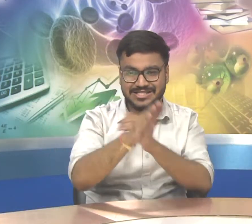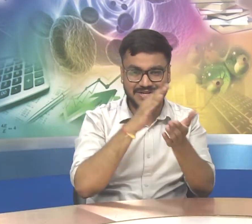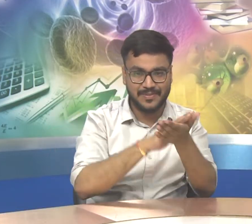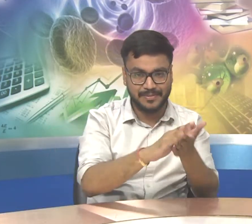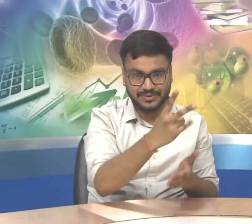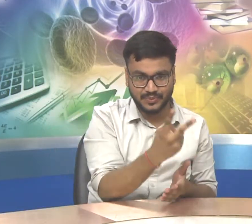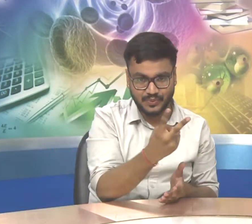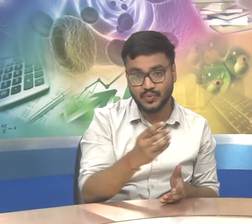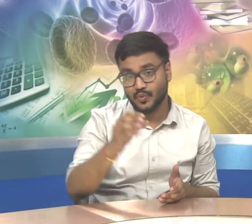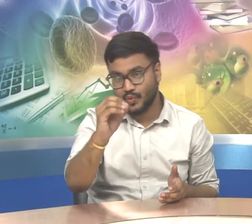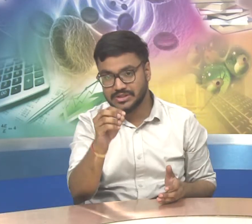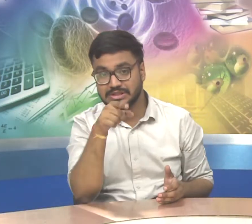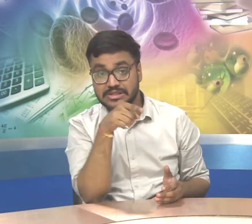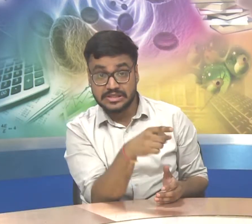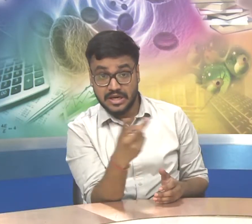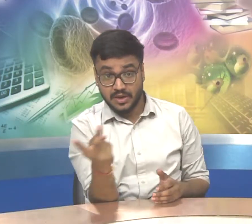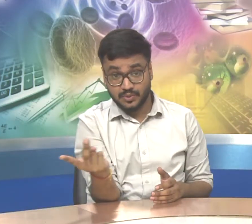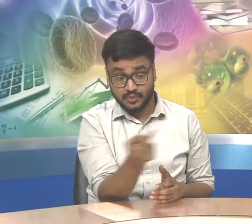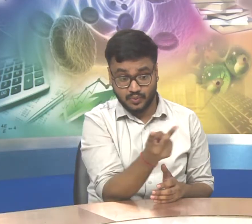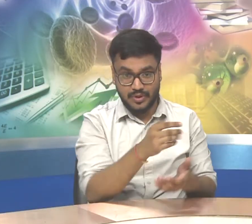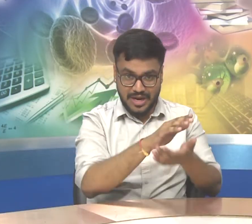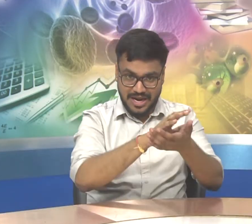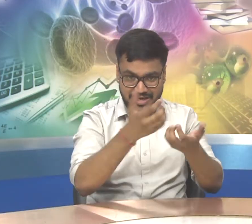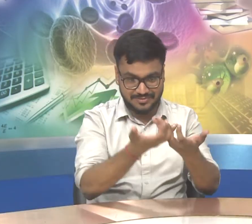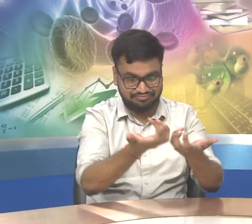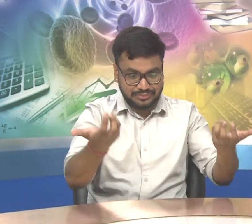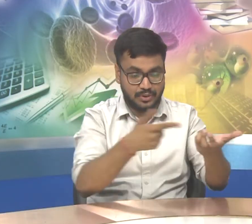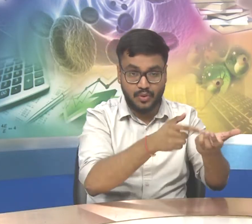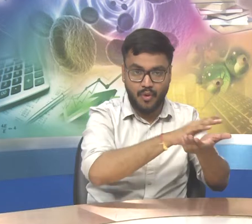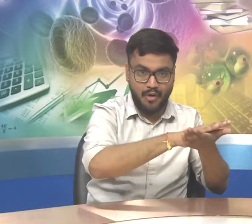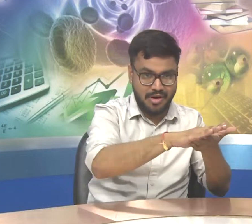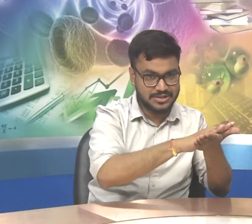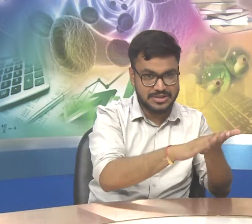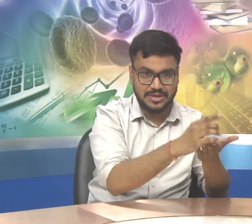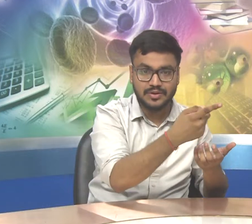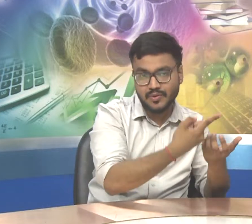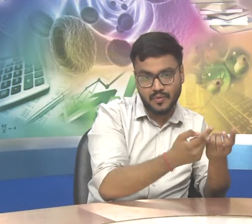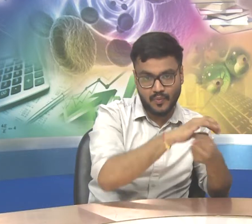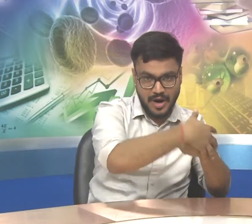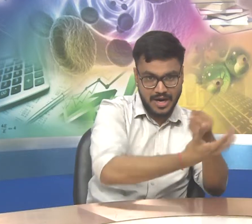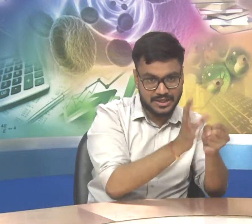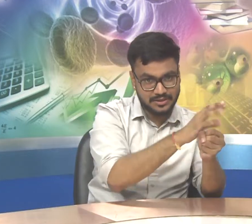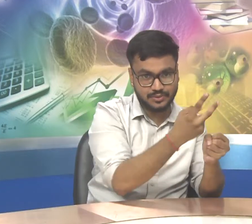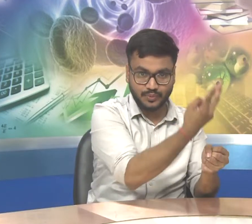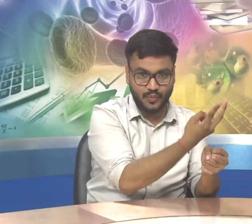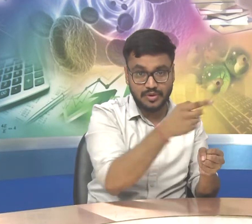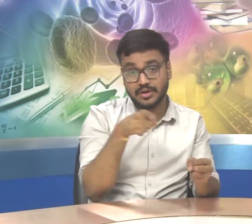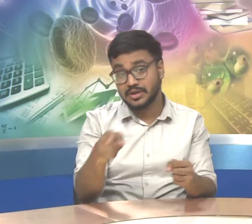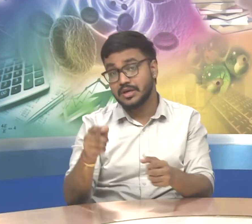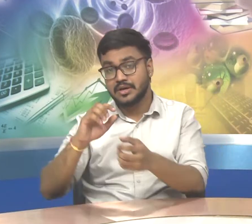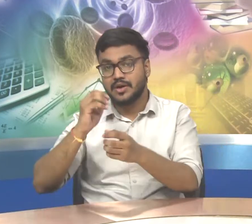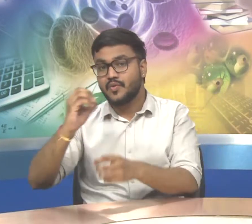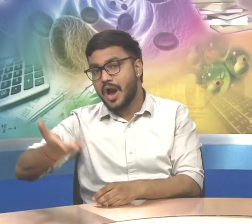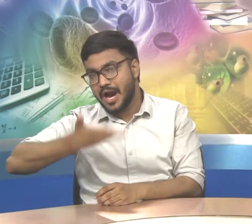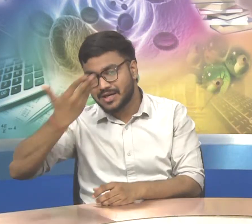because water is actually H2O, combining two hydrogen atoms along with one